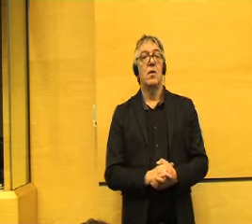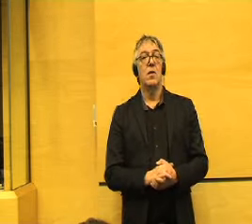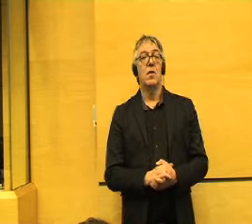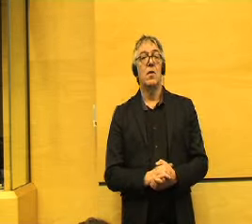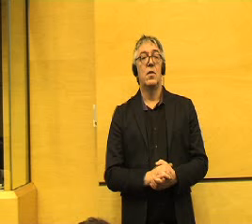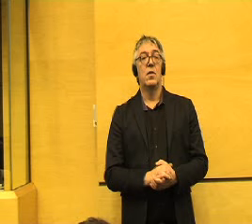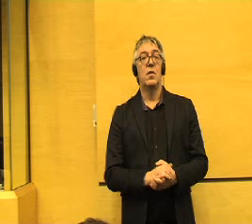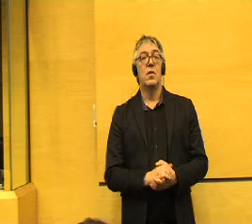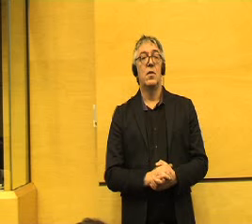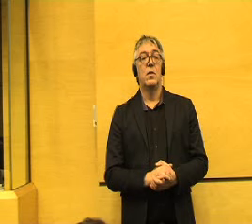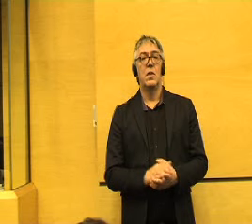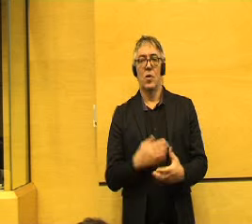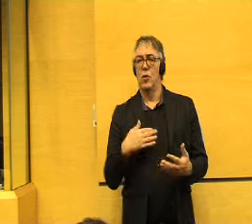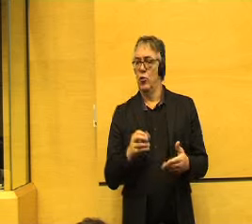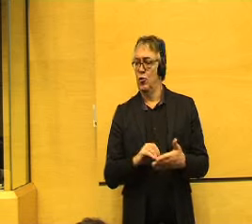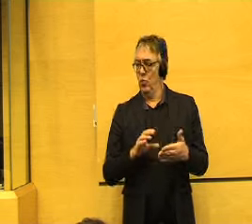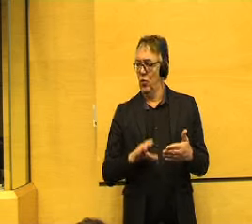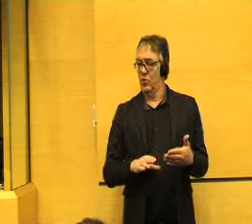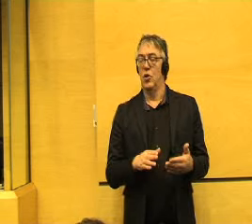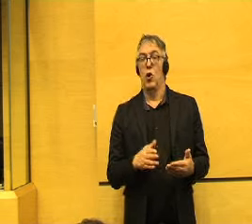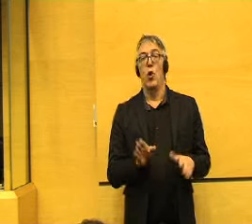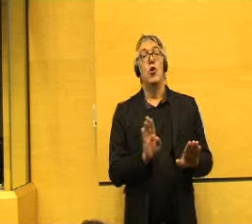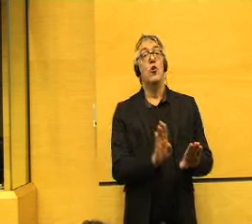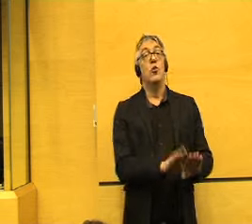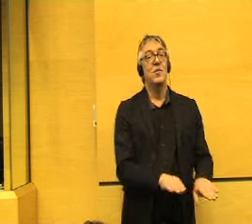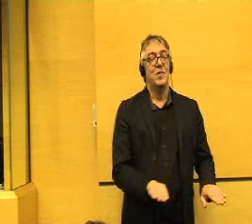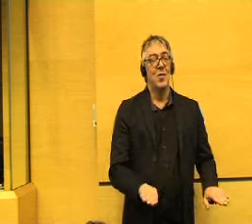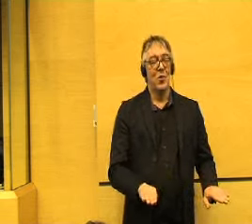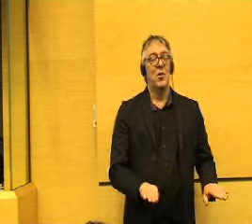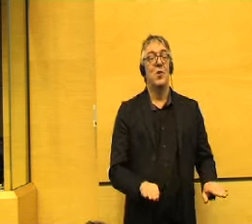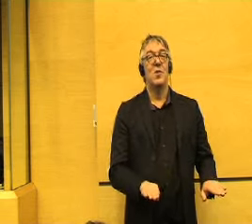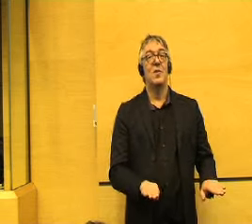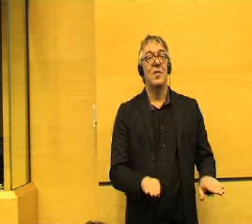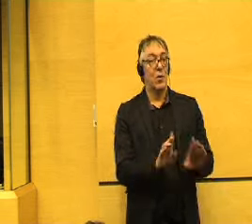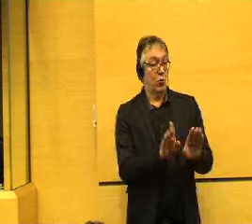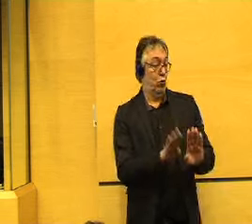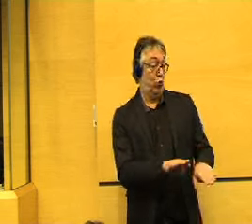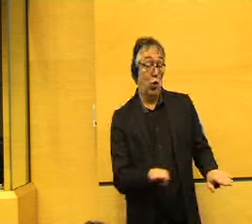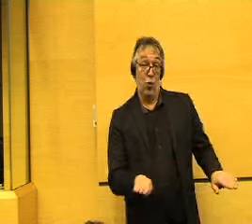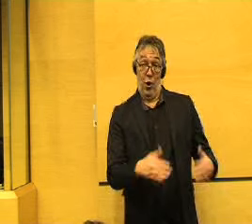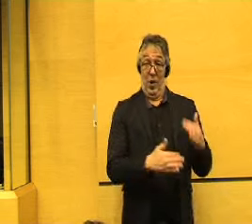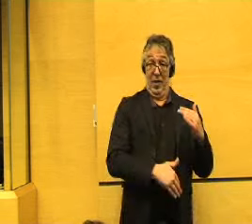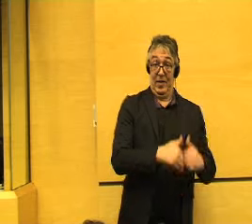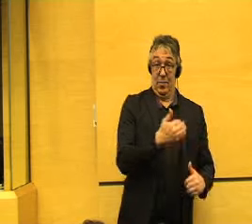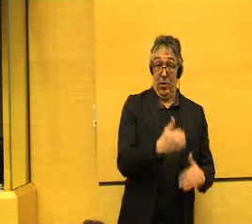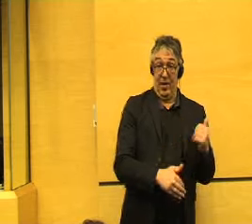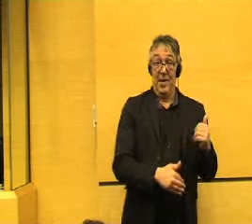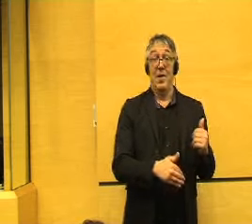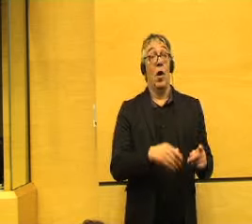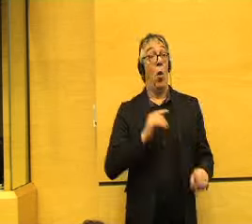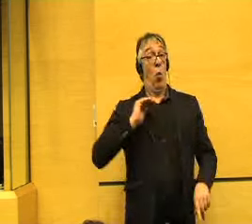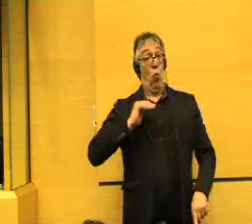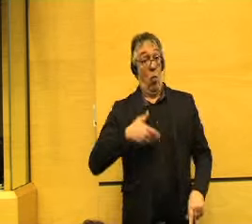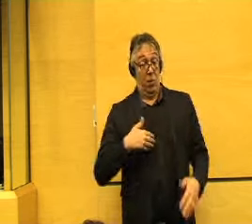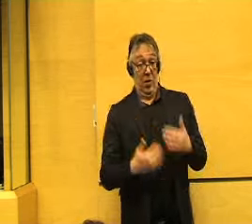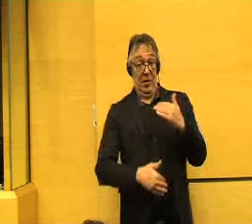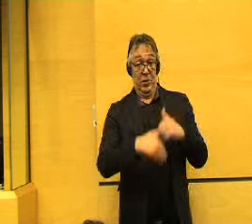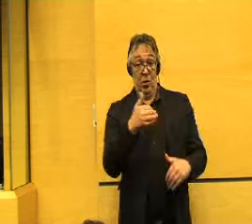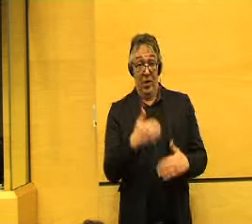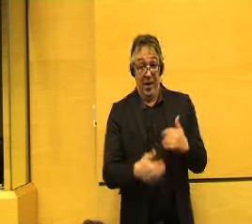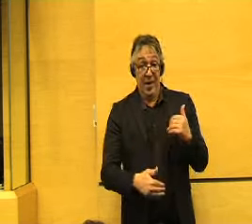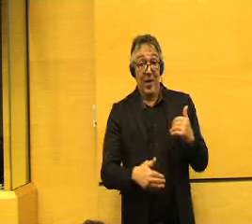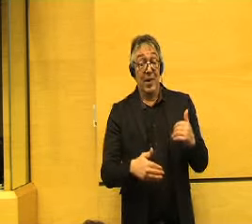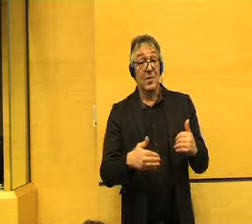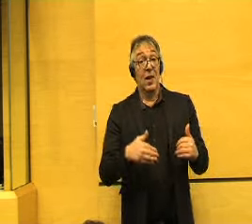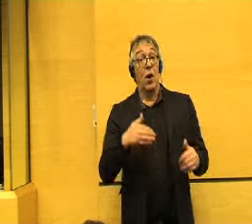with disability and women with mental disabilities. In Thailand, forced